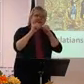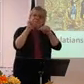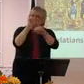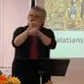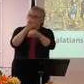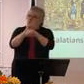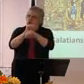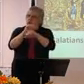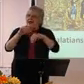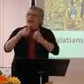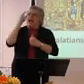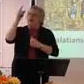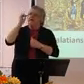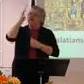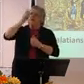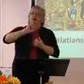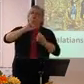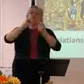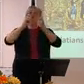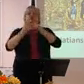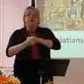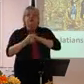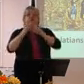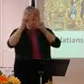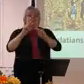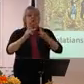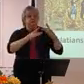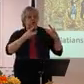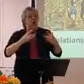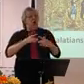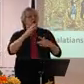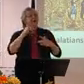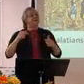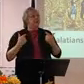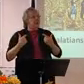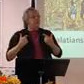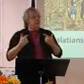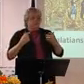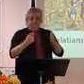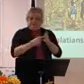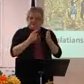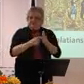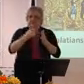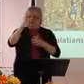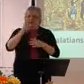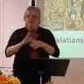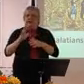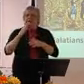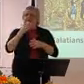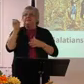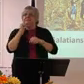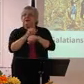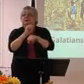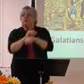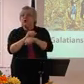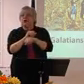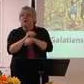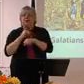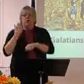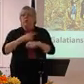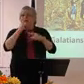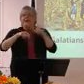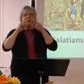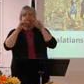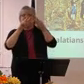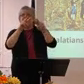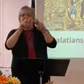how He will bring about change in a person's heart and life. Oftentimes, God does His best work. We can't